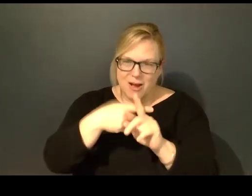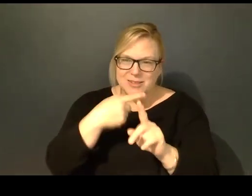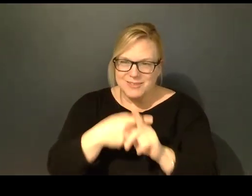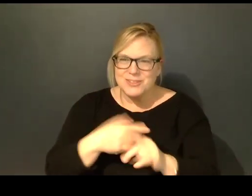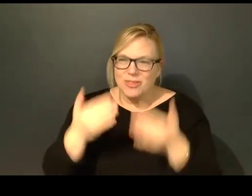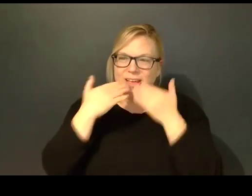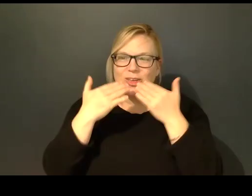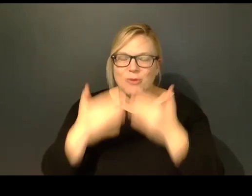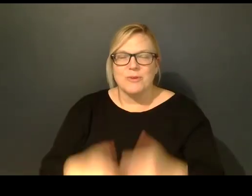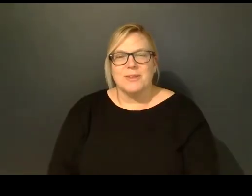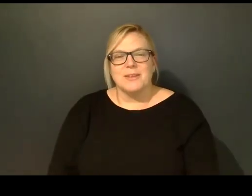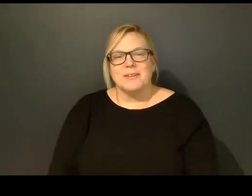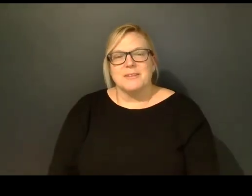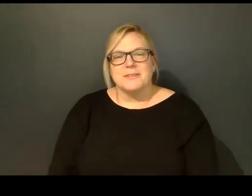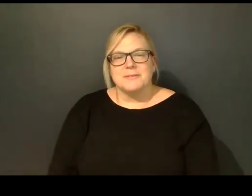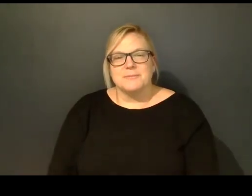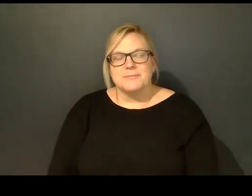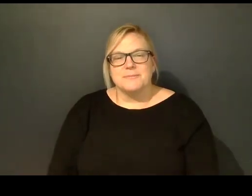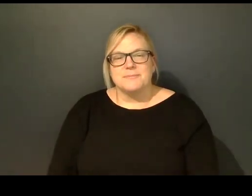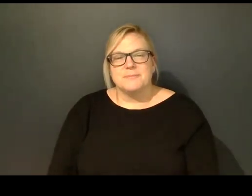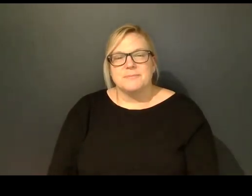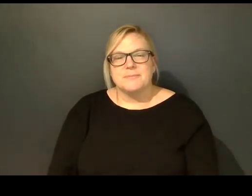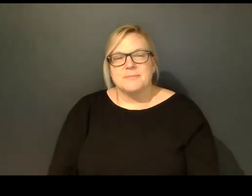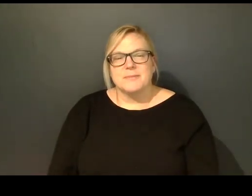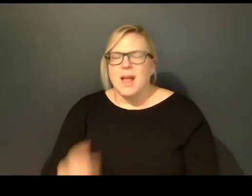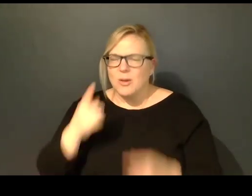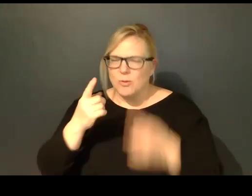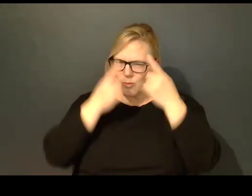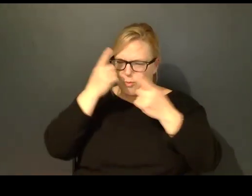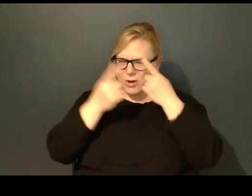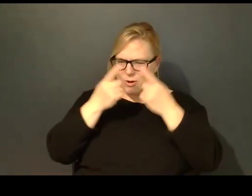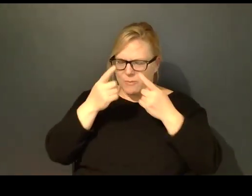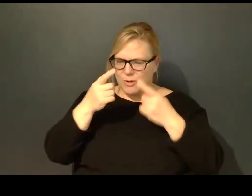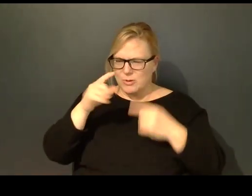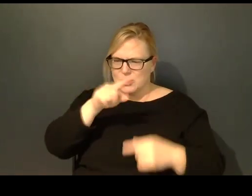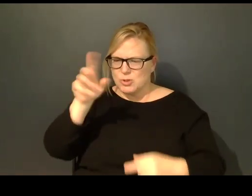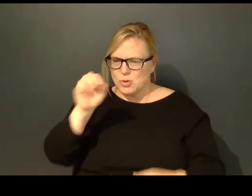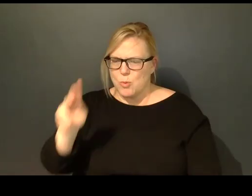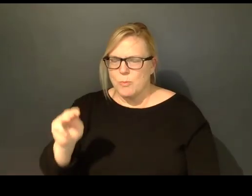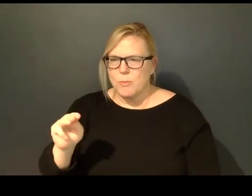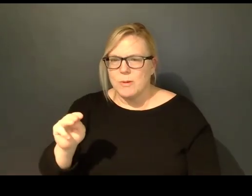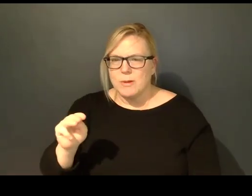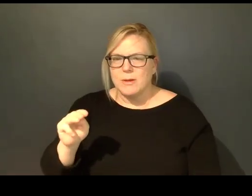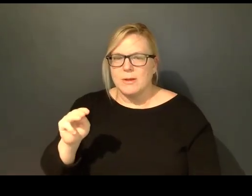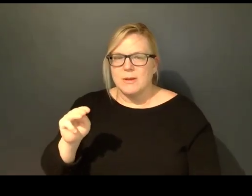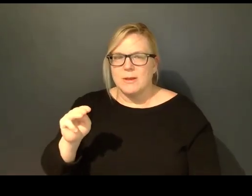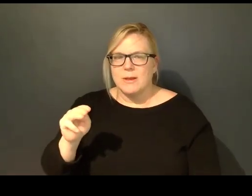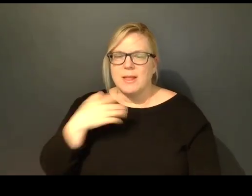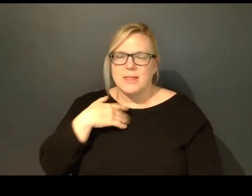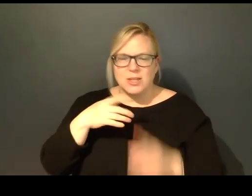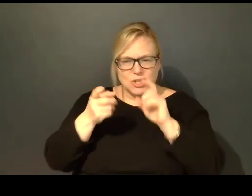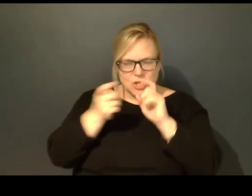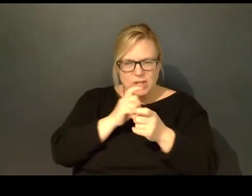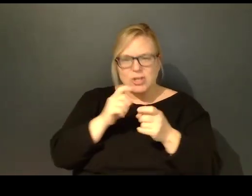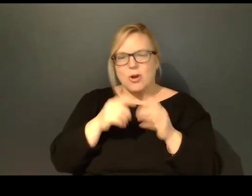that. No, that's fantastic to hear. I wondered about Zoom and those sort of platforms in general, and the shift to kind of remote